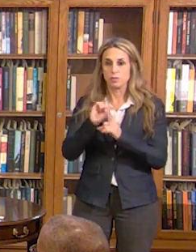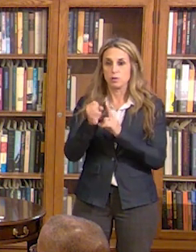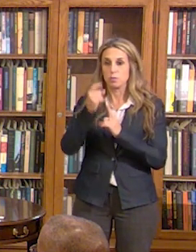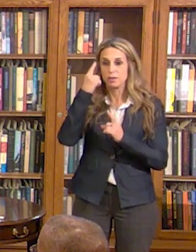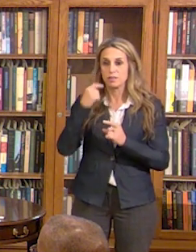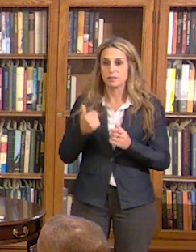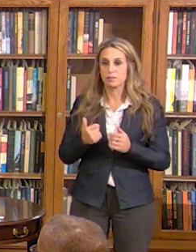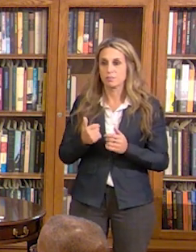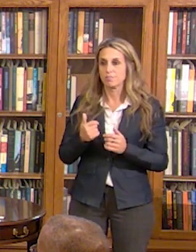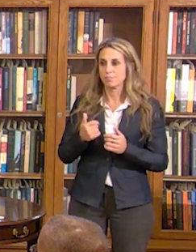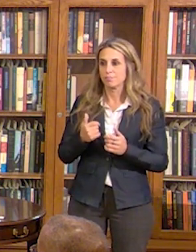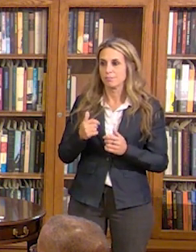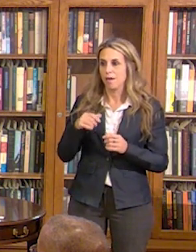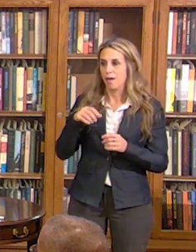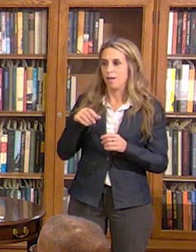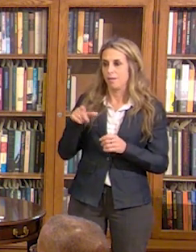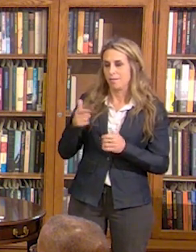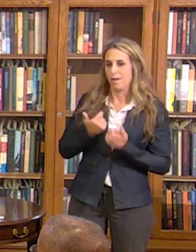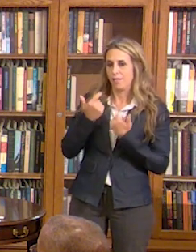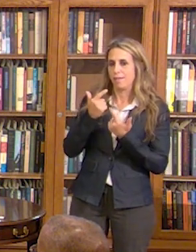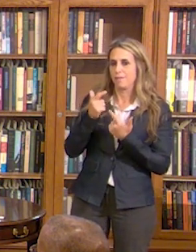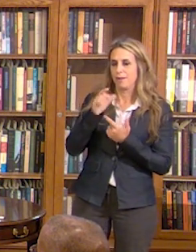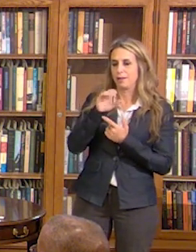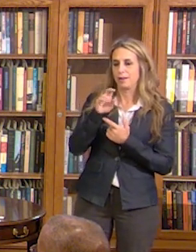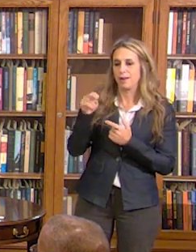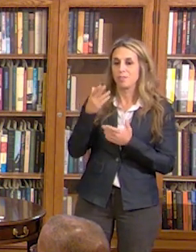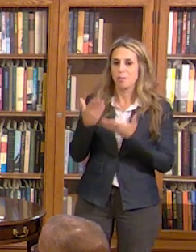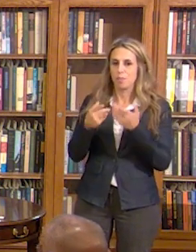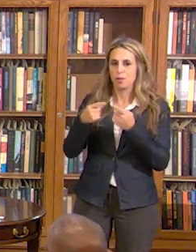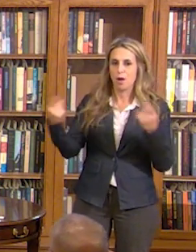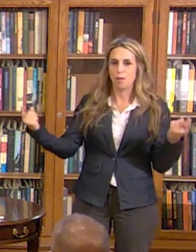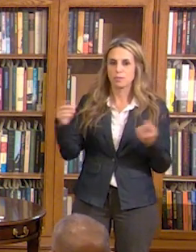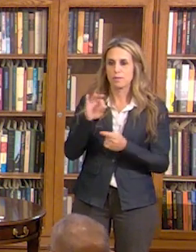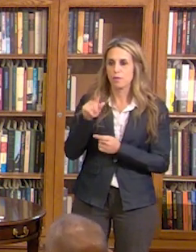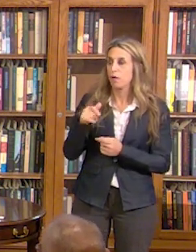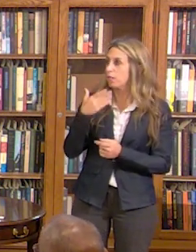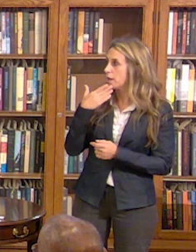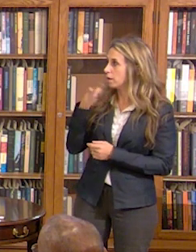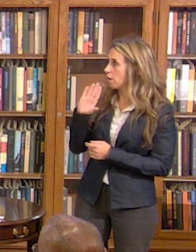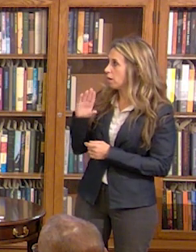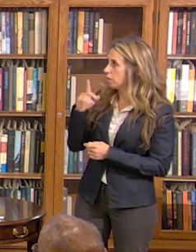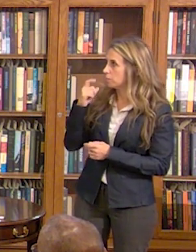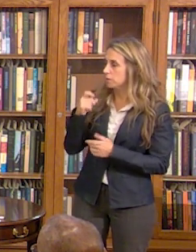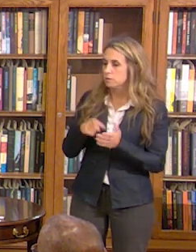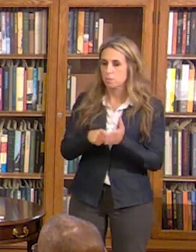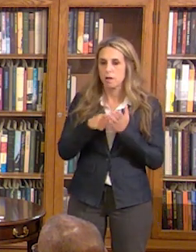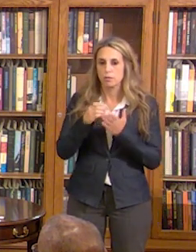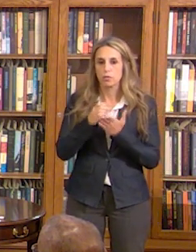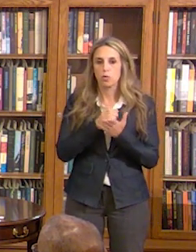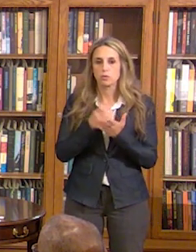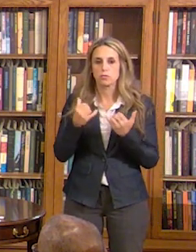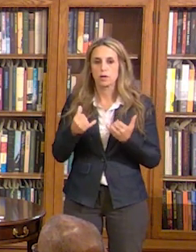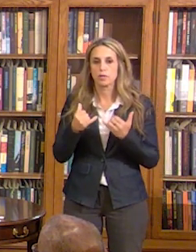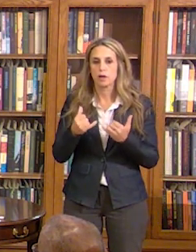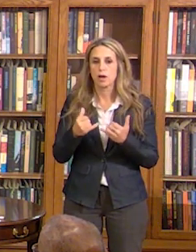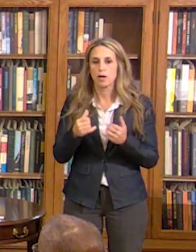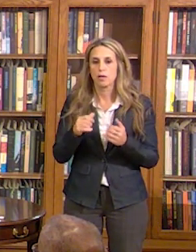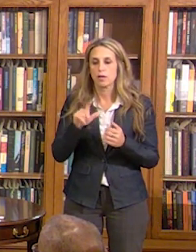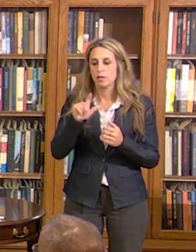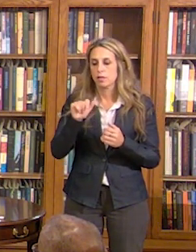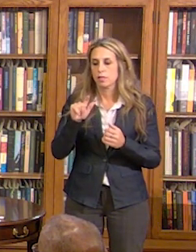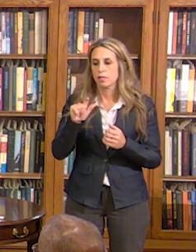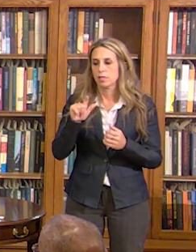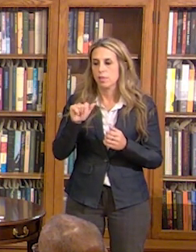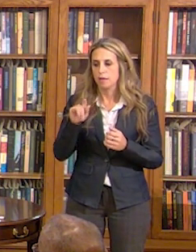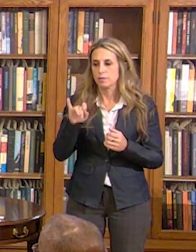Connecticut which is probably the opposite of Florida in many ways because there are mandatory courses now in um Latino